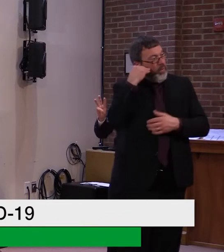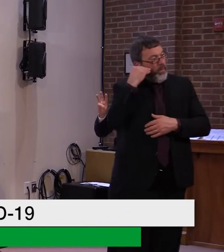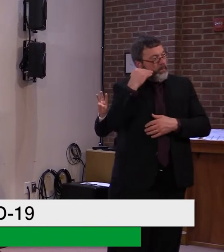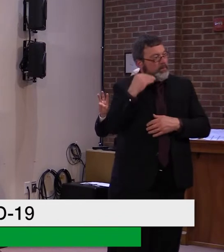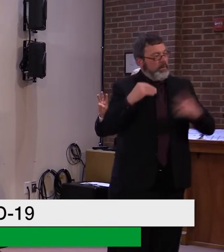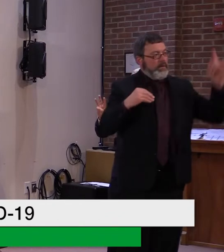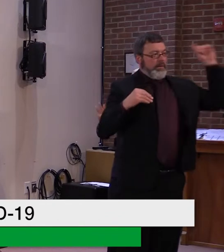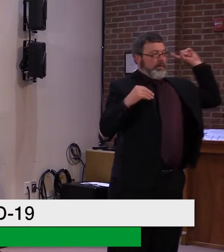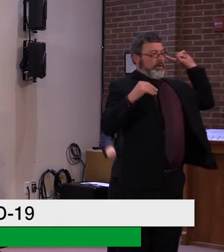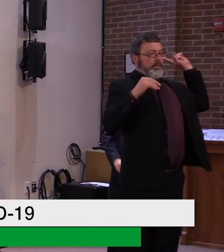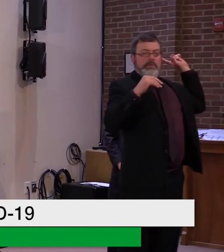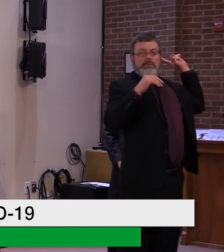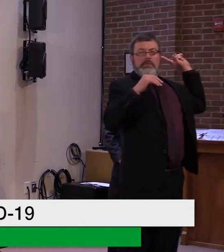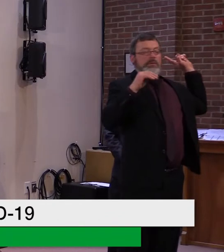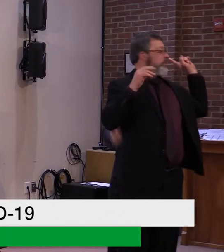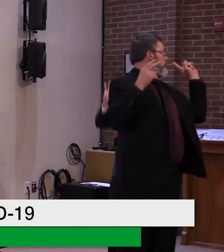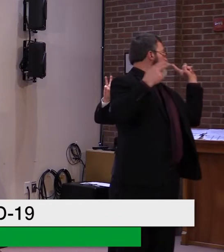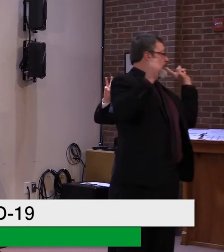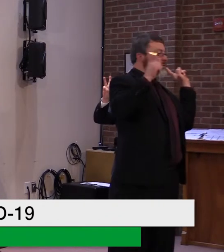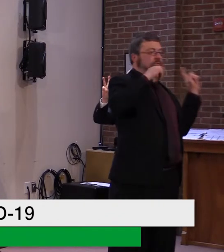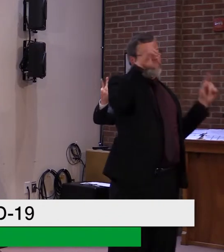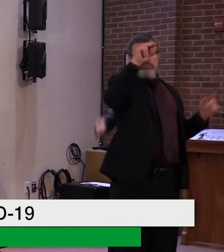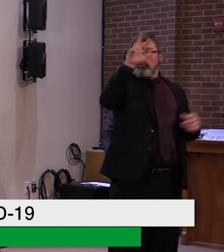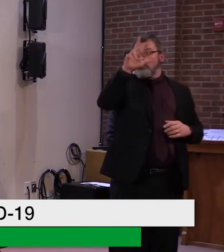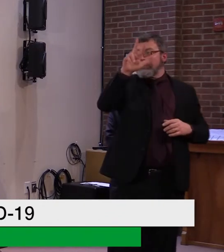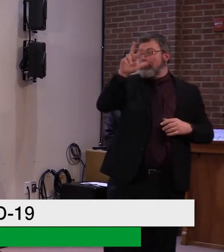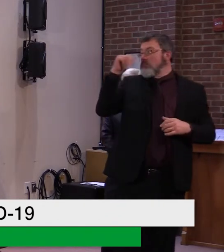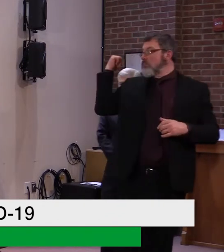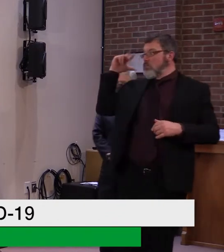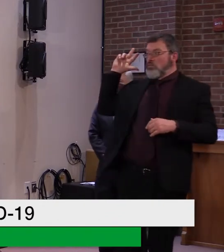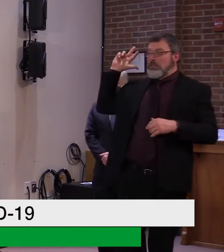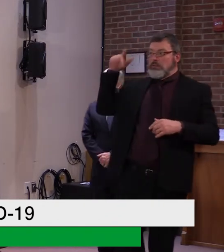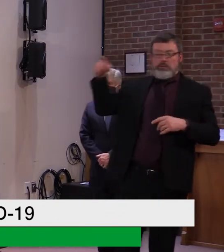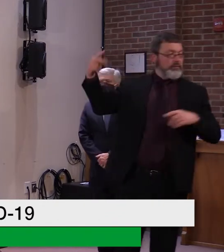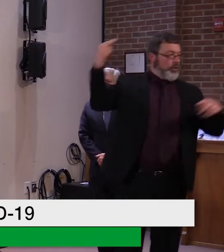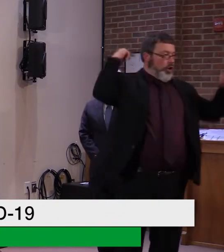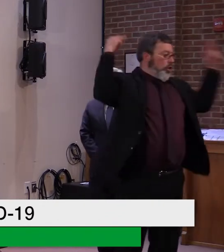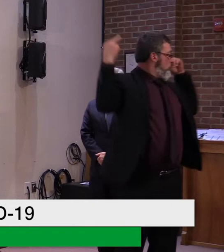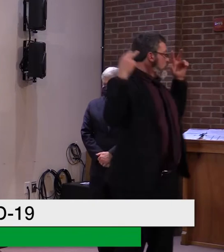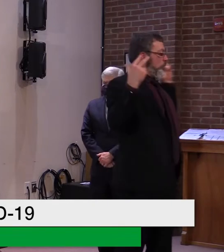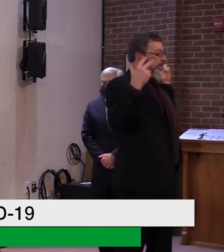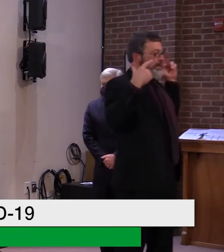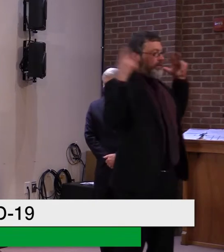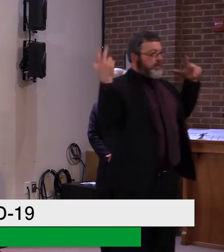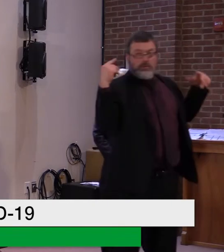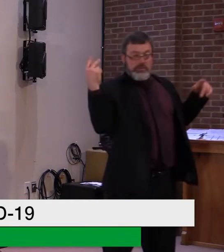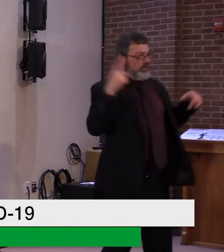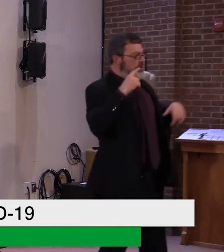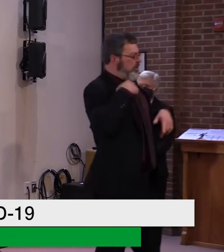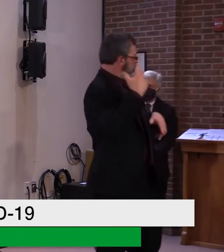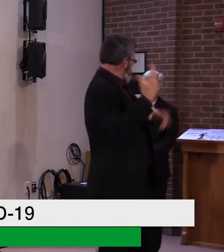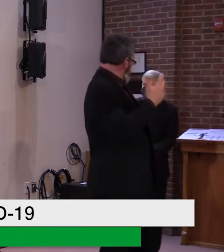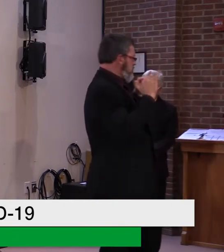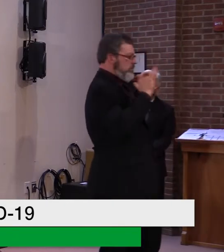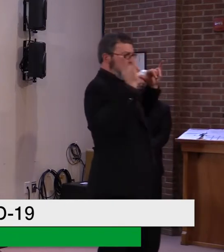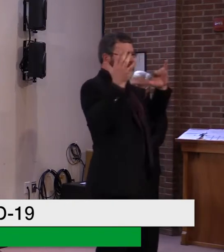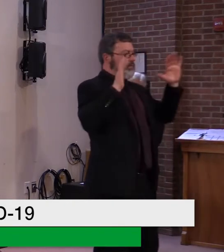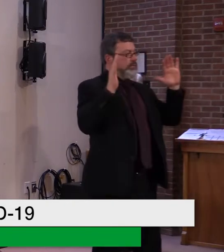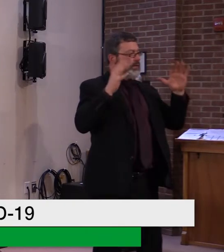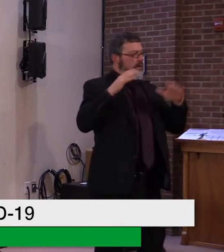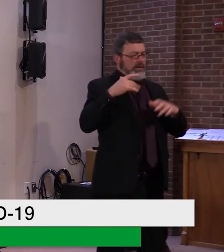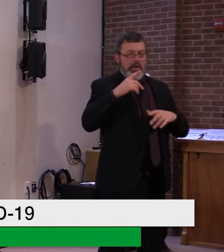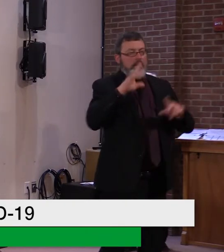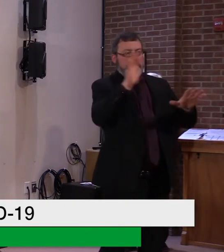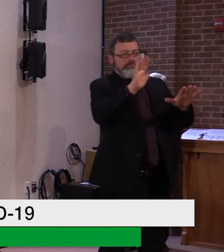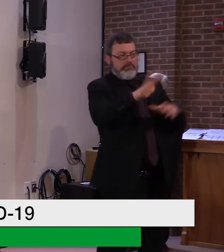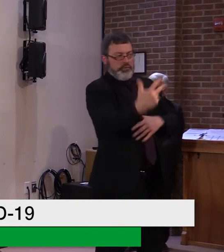said including yeah i don't think i i think the right answer is free but i don't think i i said that they were all connected to